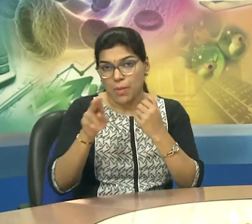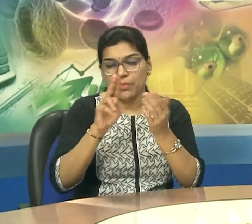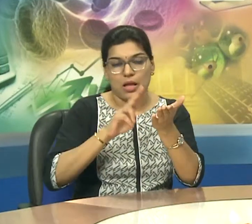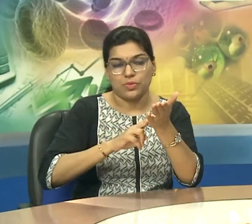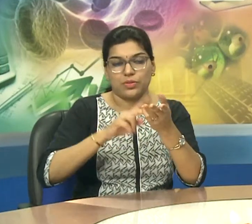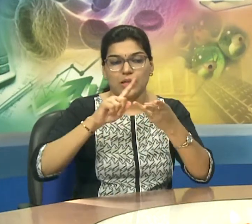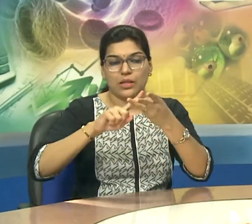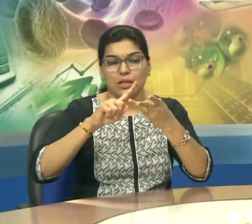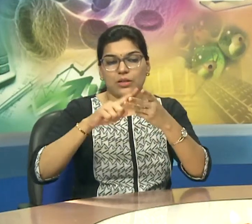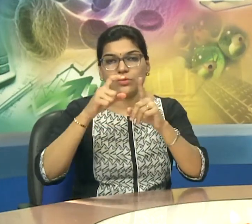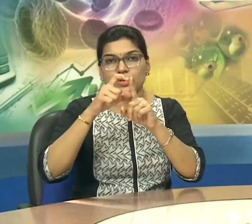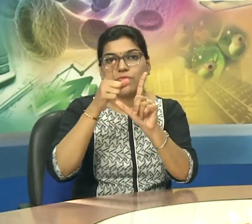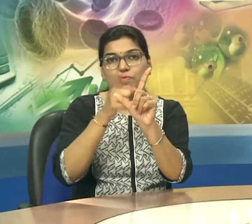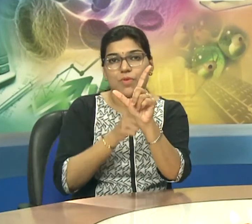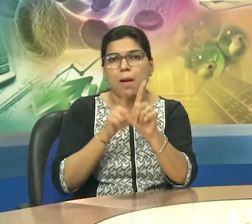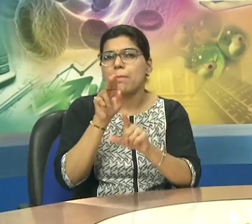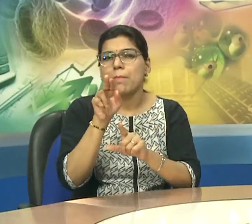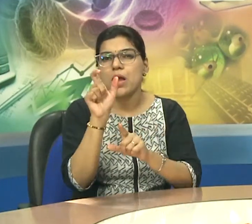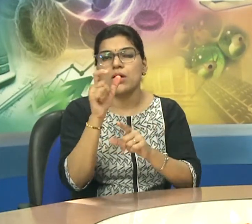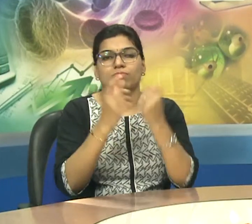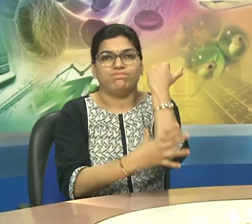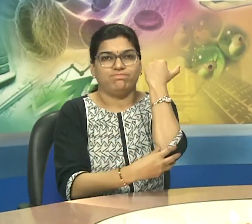you ought to help the needy.